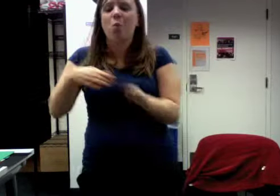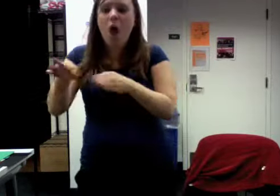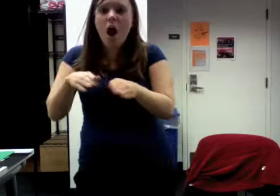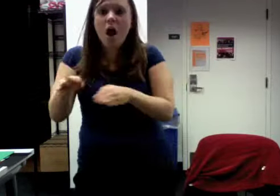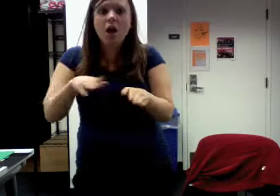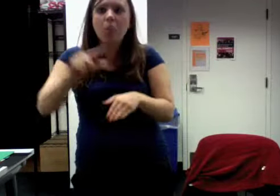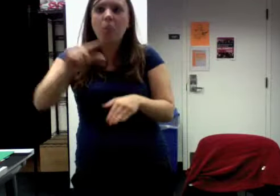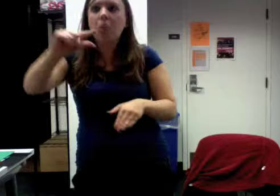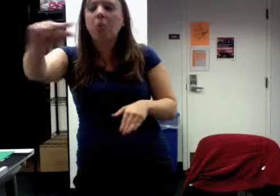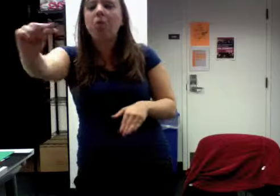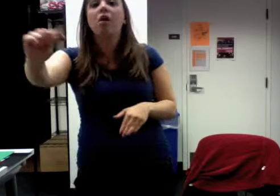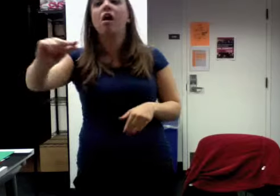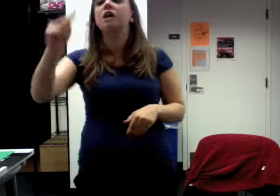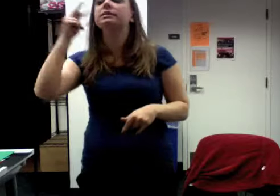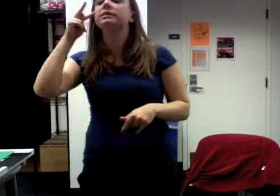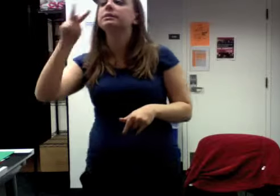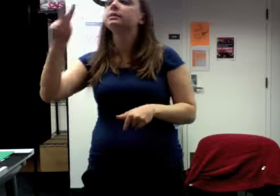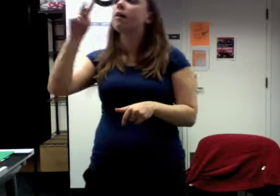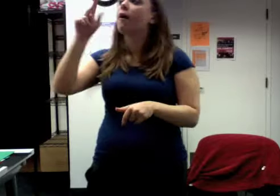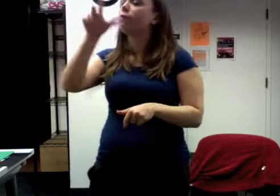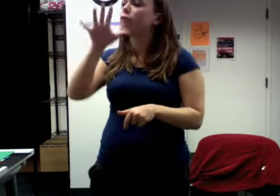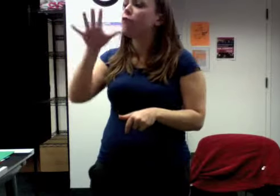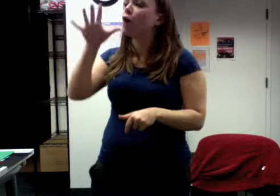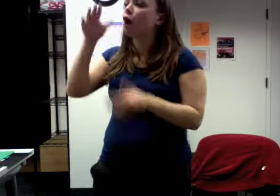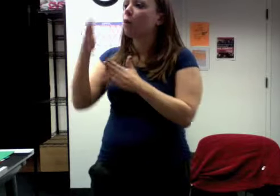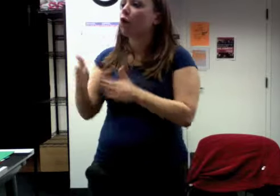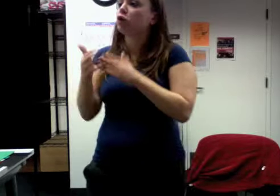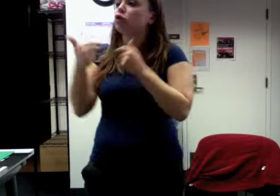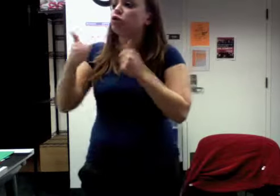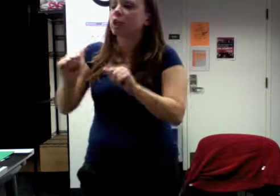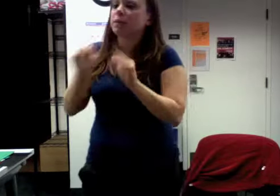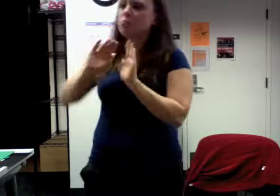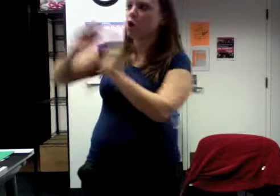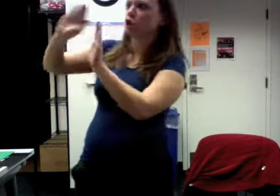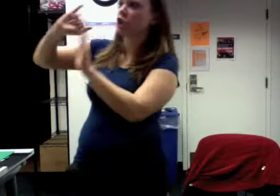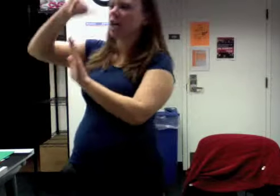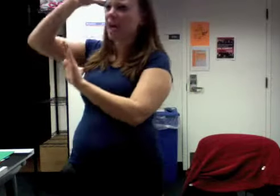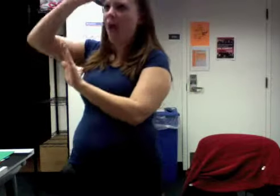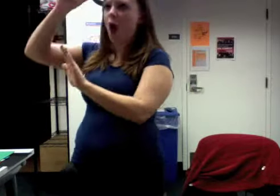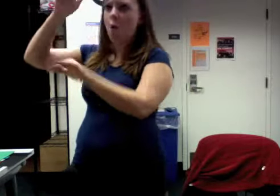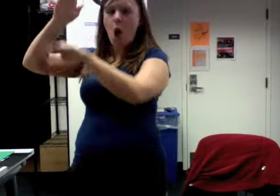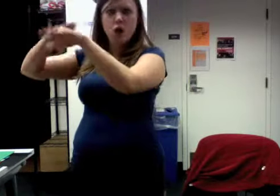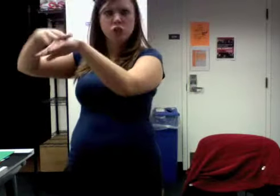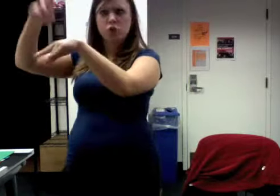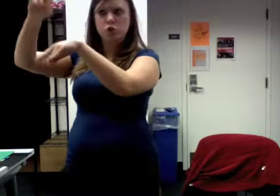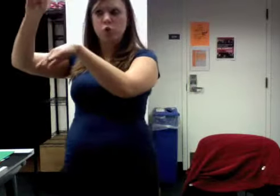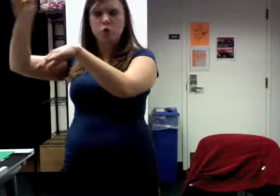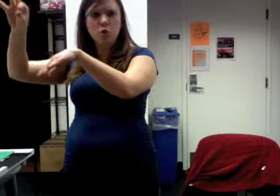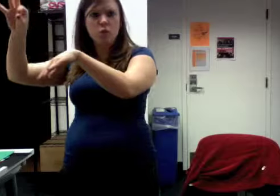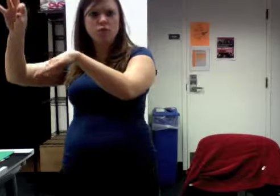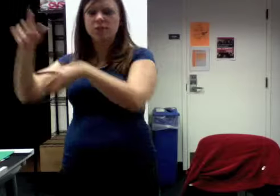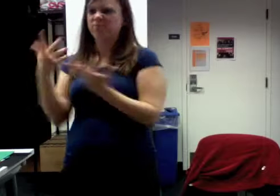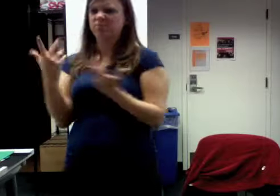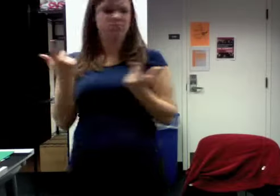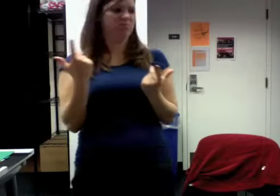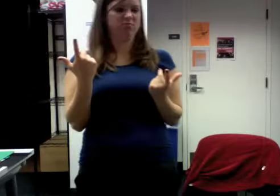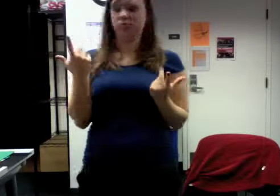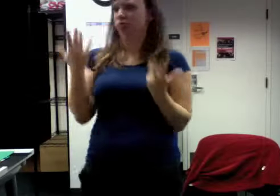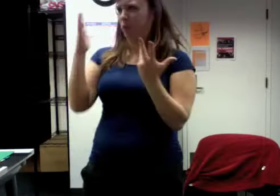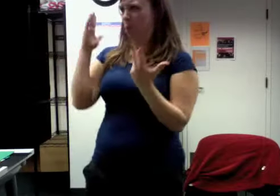roof. And he goes, what are you doing? He goes, well, said the farmer, isn't it obvious? I mean, there's green grass right here on my roof. Why should I take the cow for a